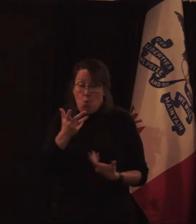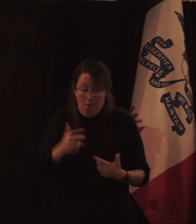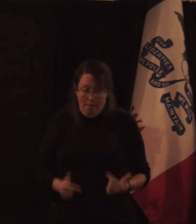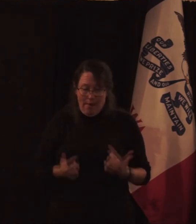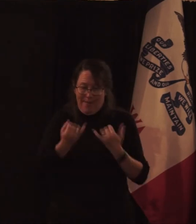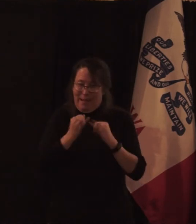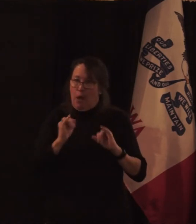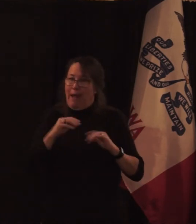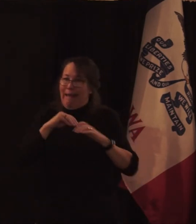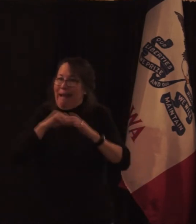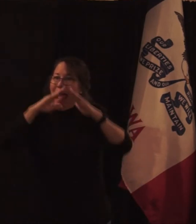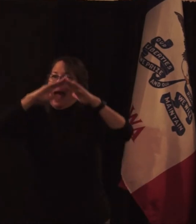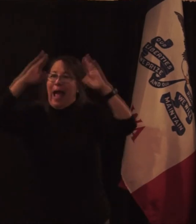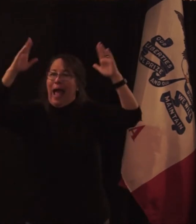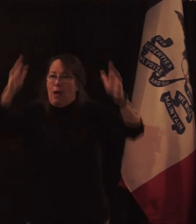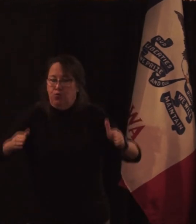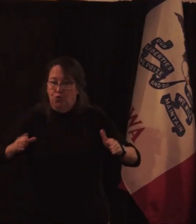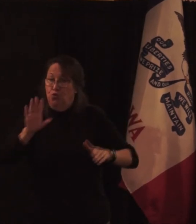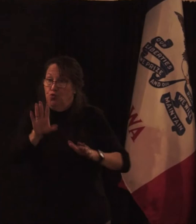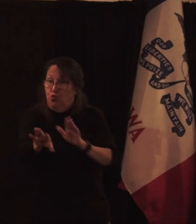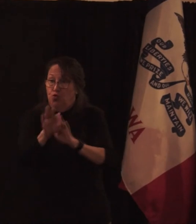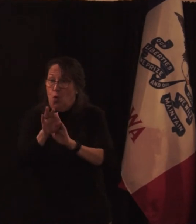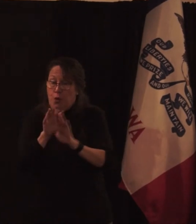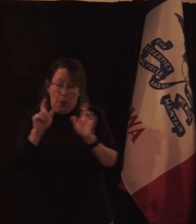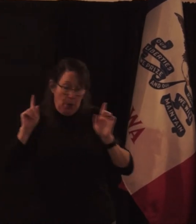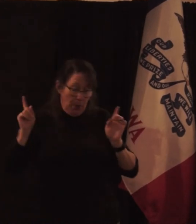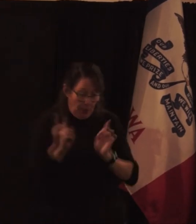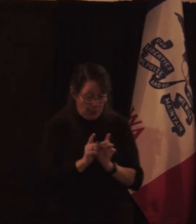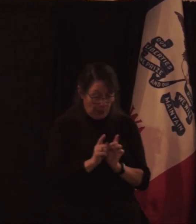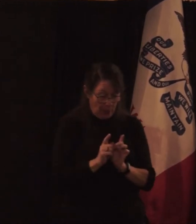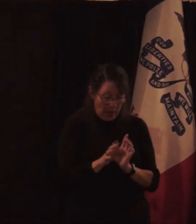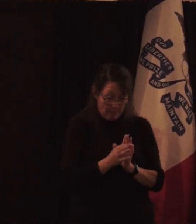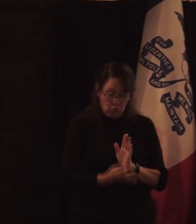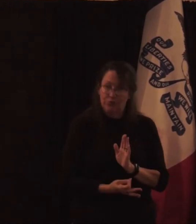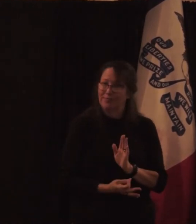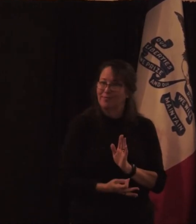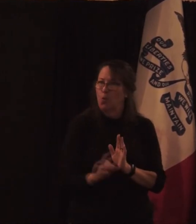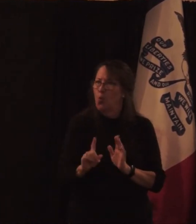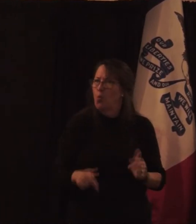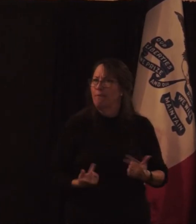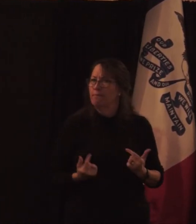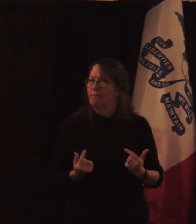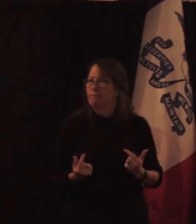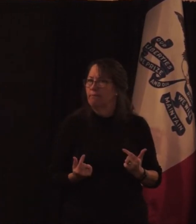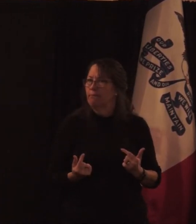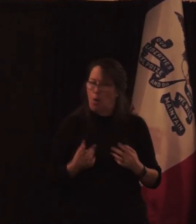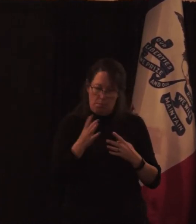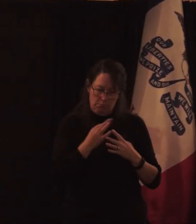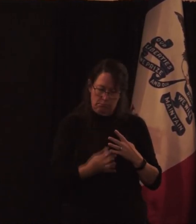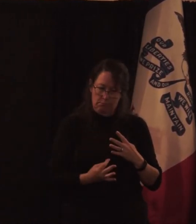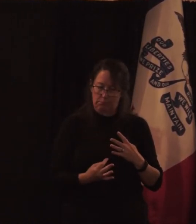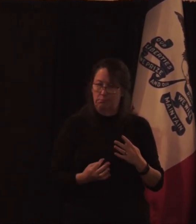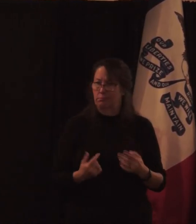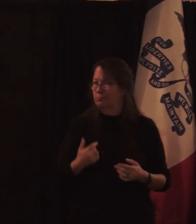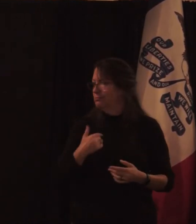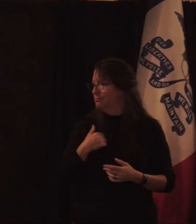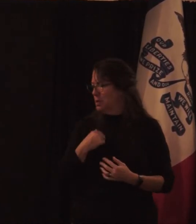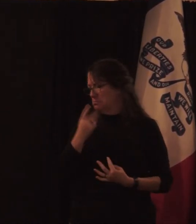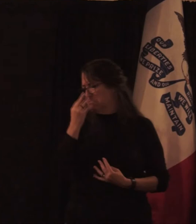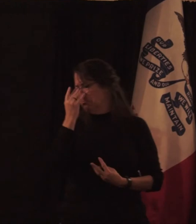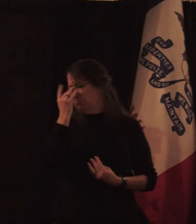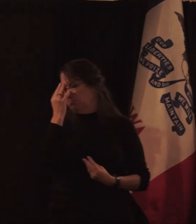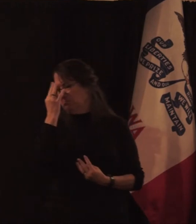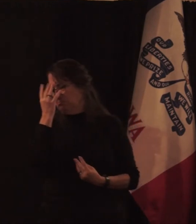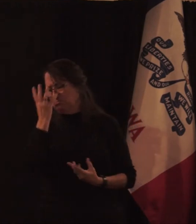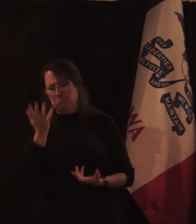to live independently, your choices get narrowed down quite a bit as to where you can live. Well, I got to thinking about